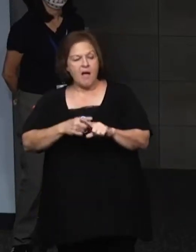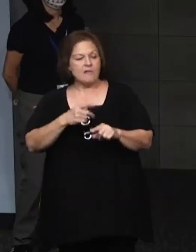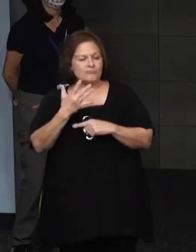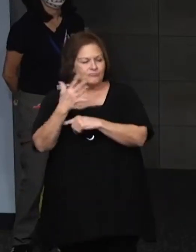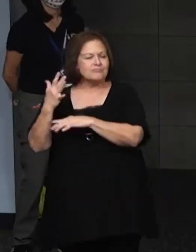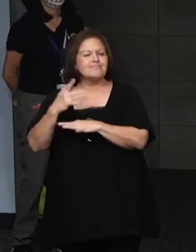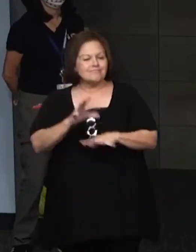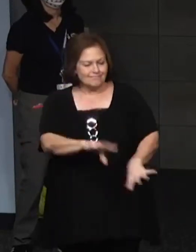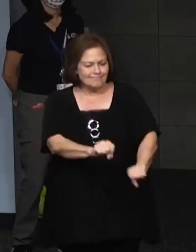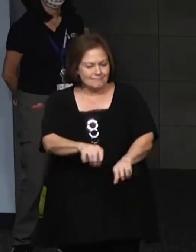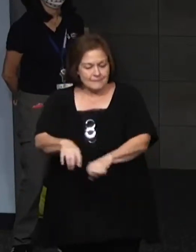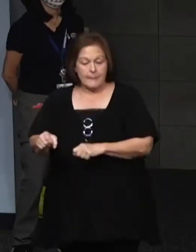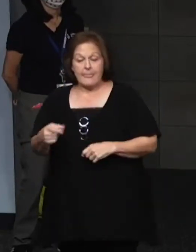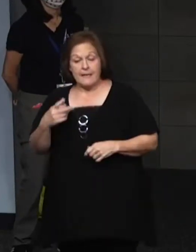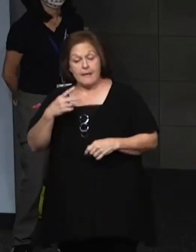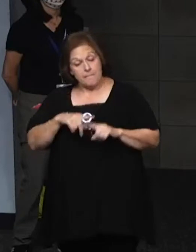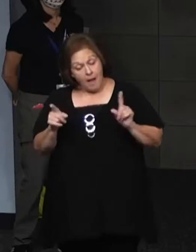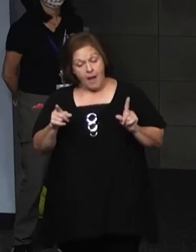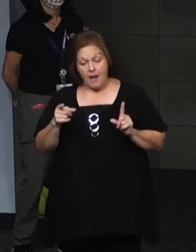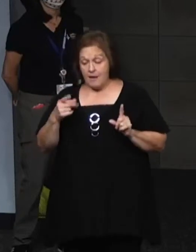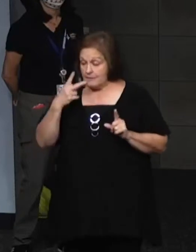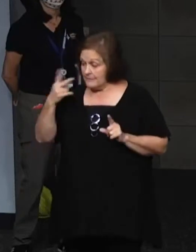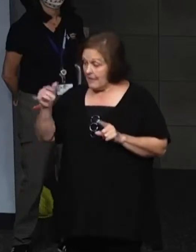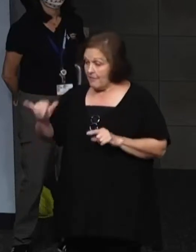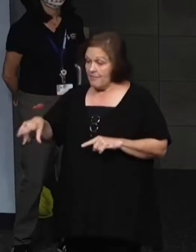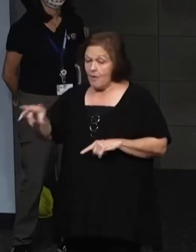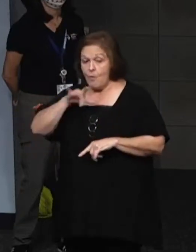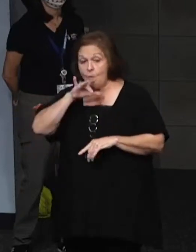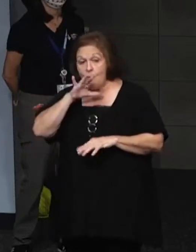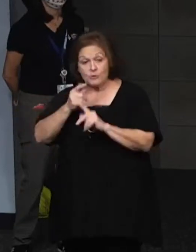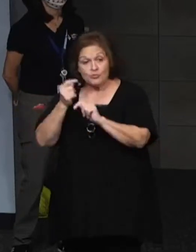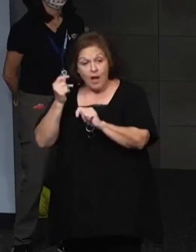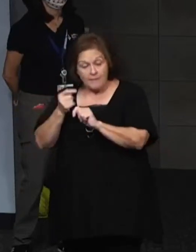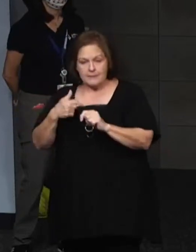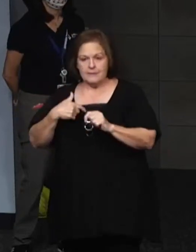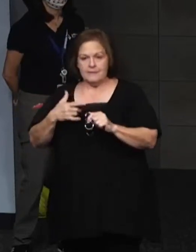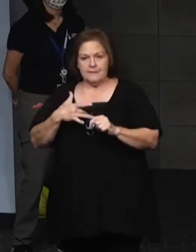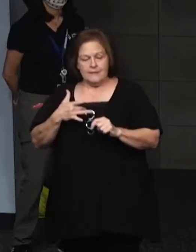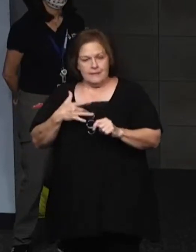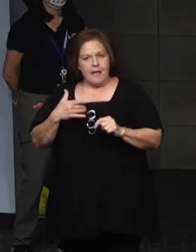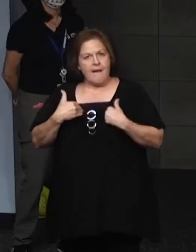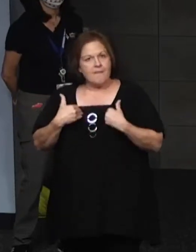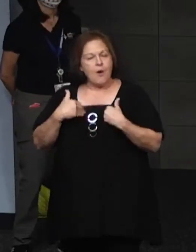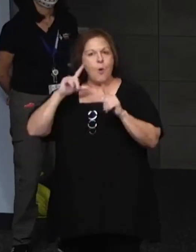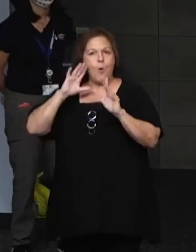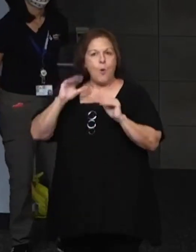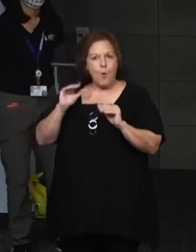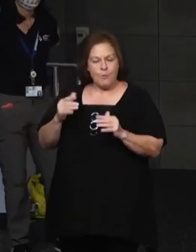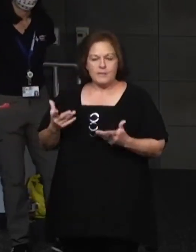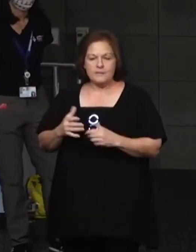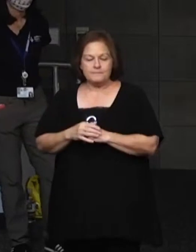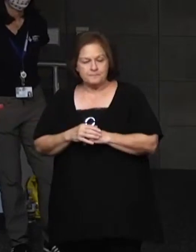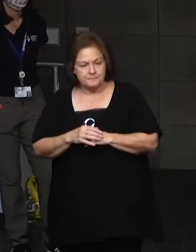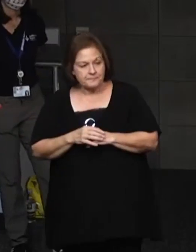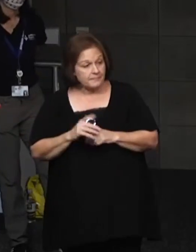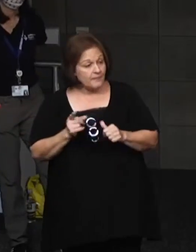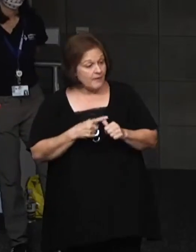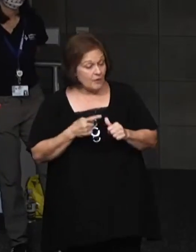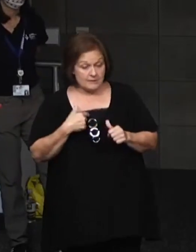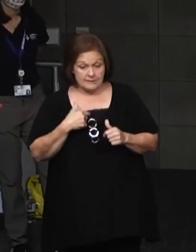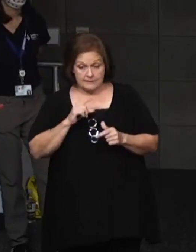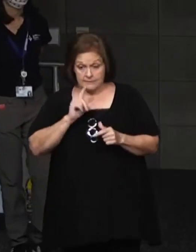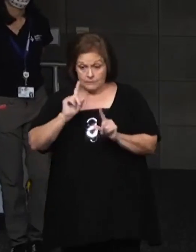But again, seeing that garbage truck going down the street this morning was a sign of hope. Once I got dressed, my first stop was heading